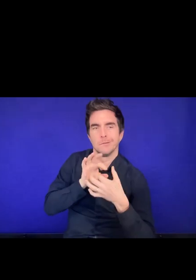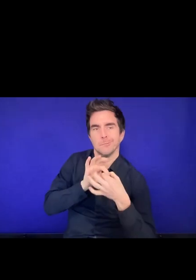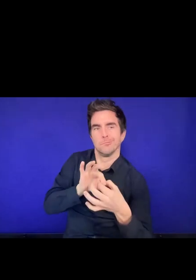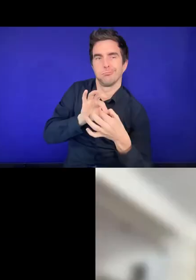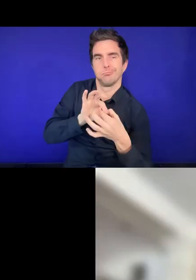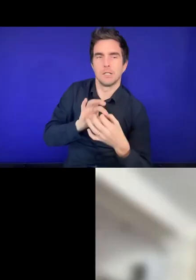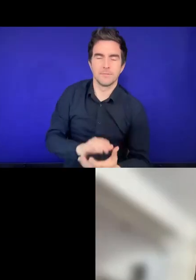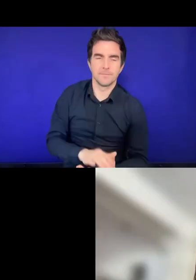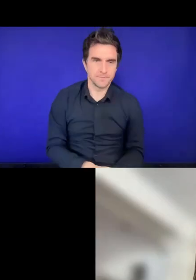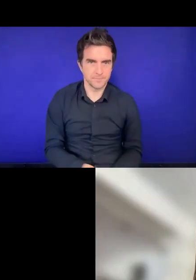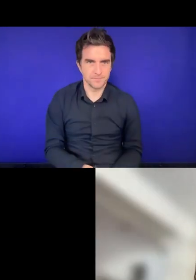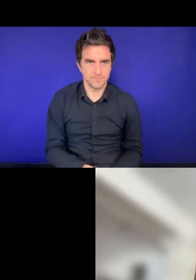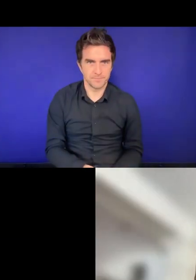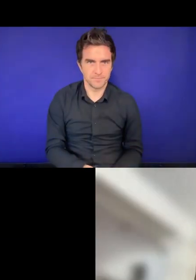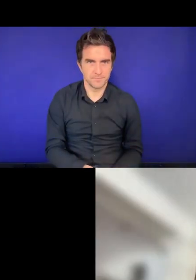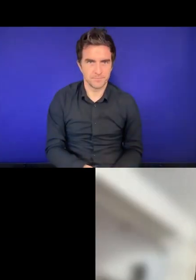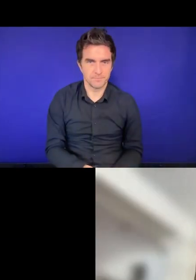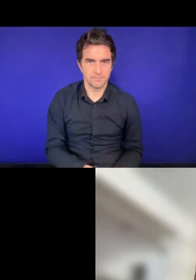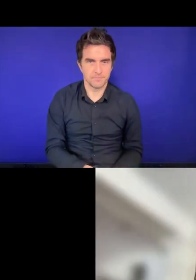Thank you.